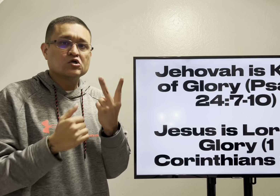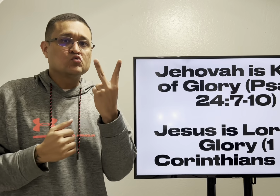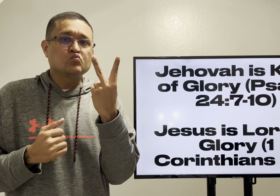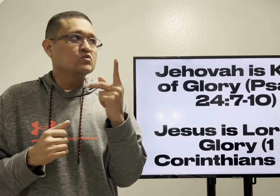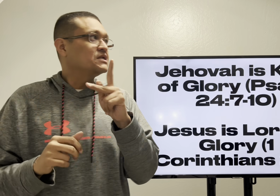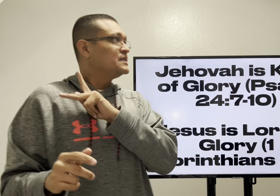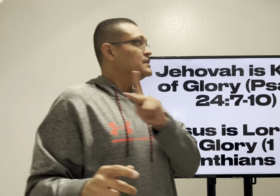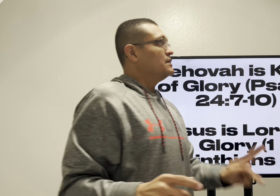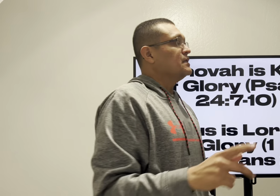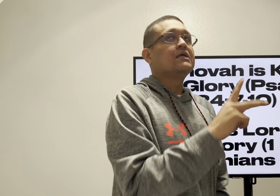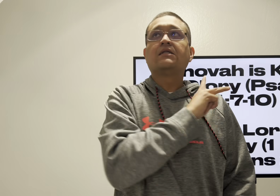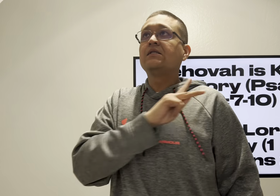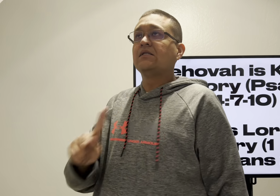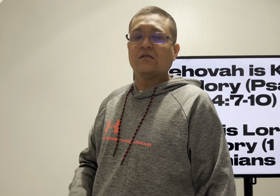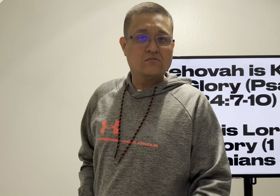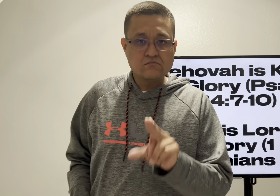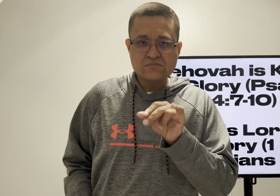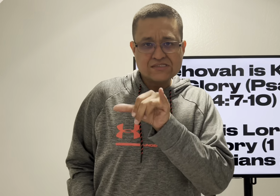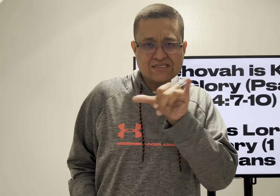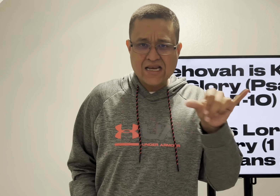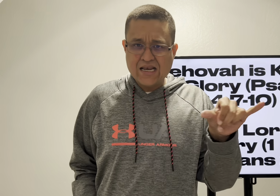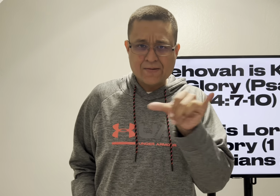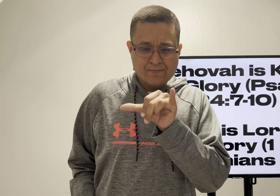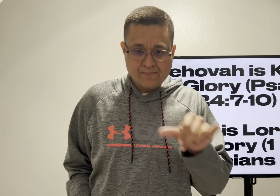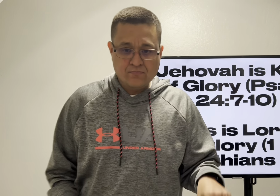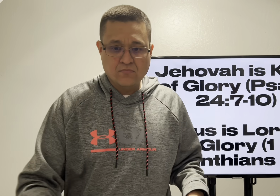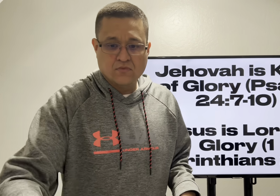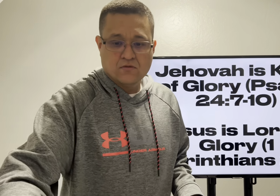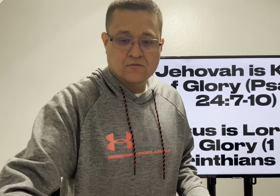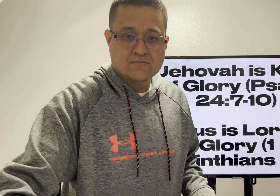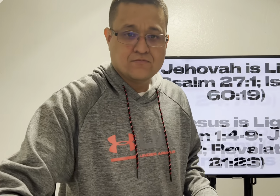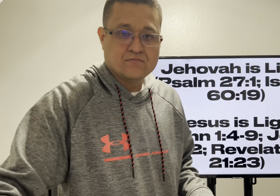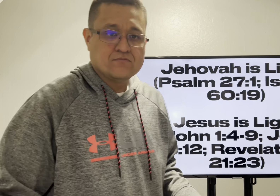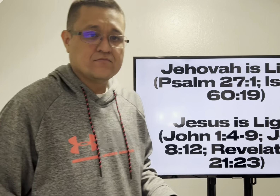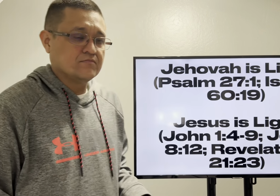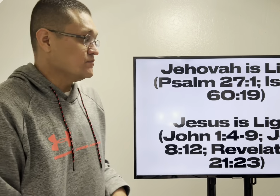person. Not two kings. No. They're exactly the same person.